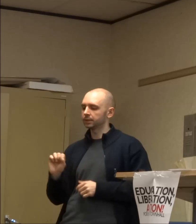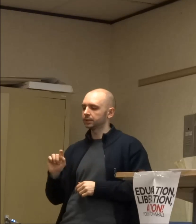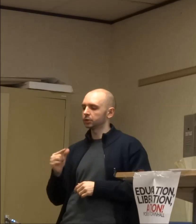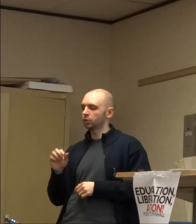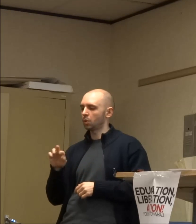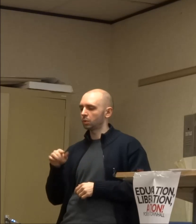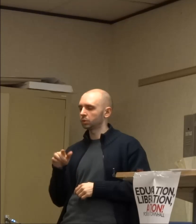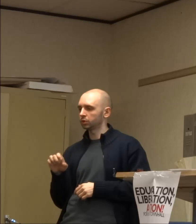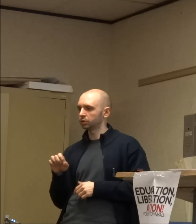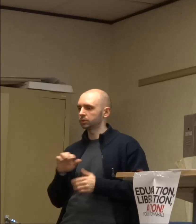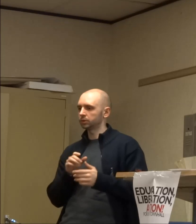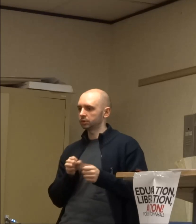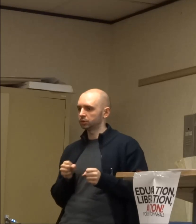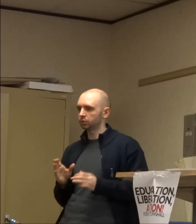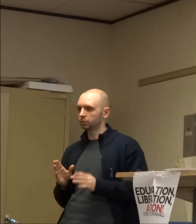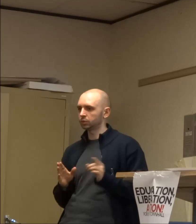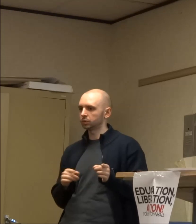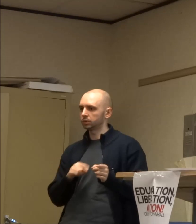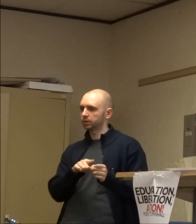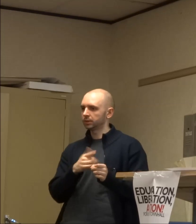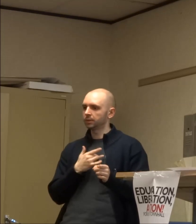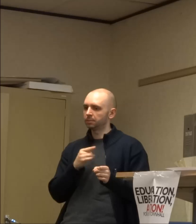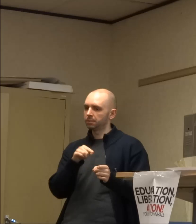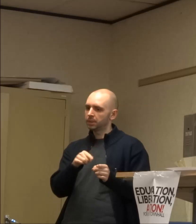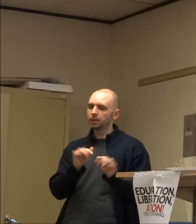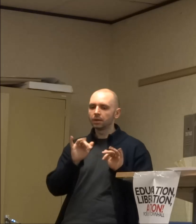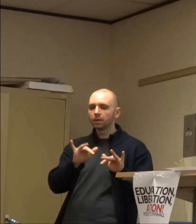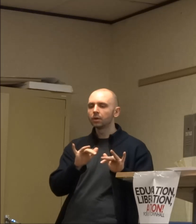shield to this bureaucratic, money-hungry institution.